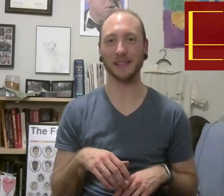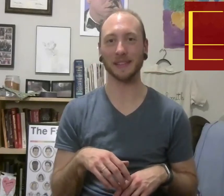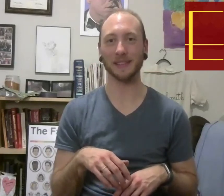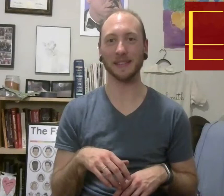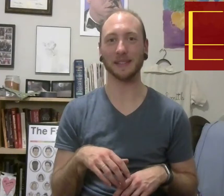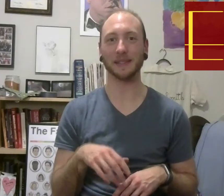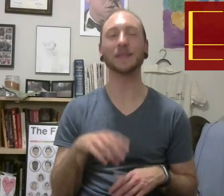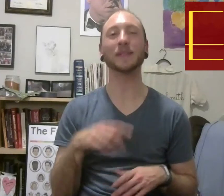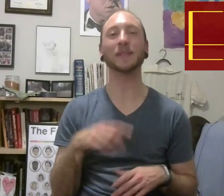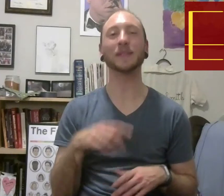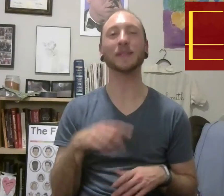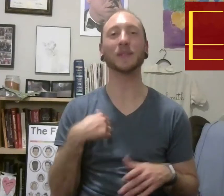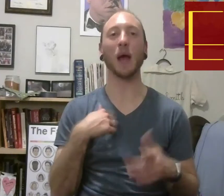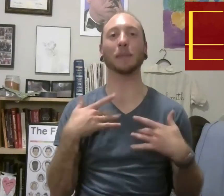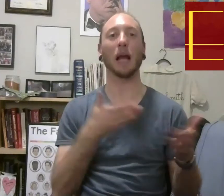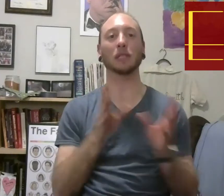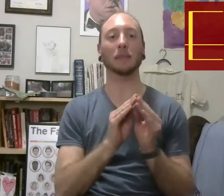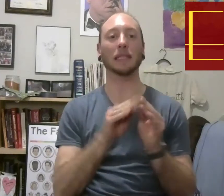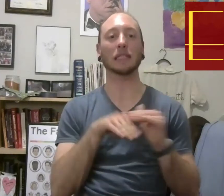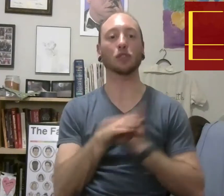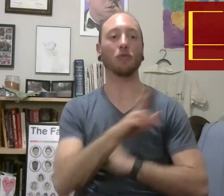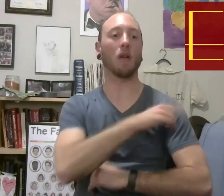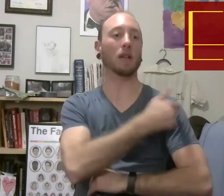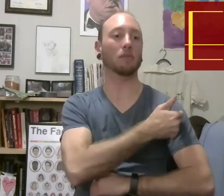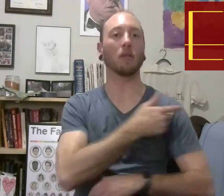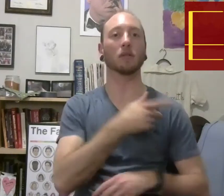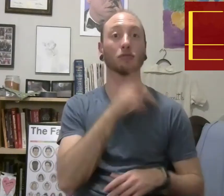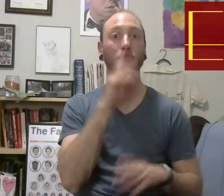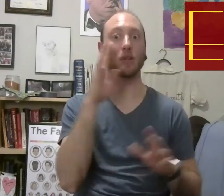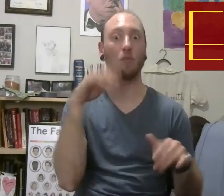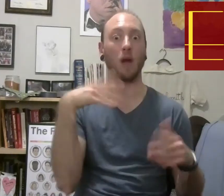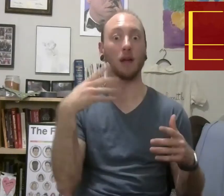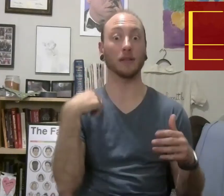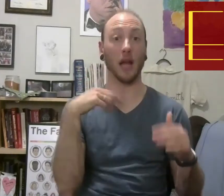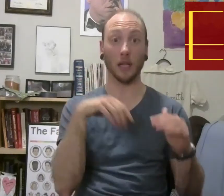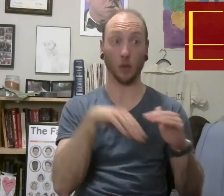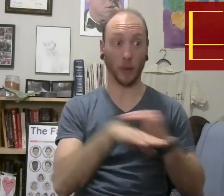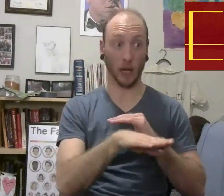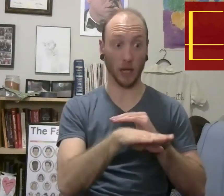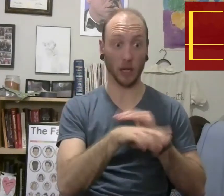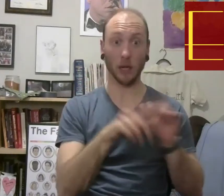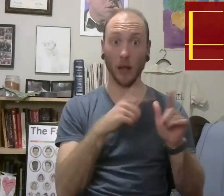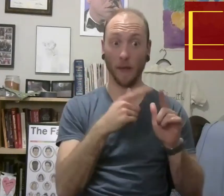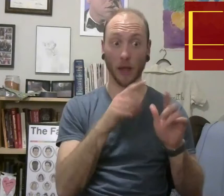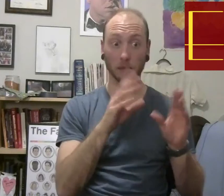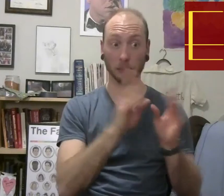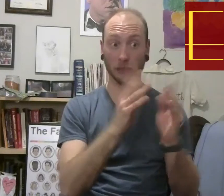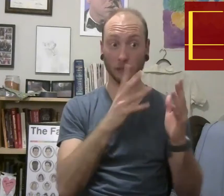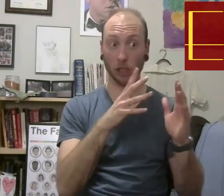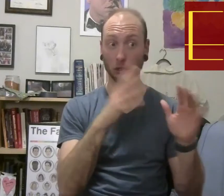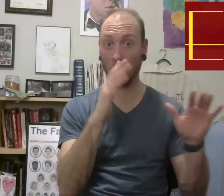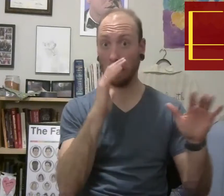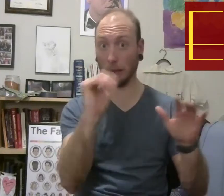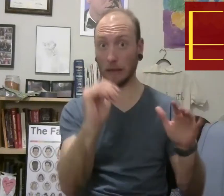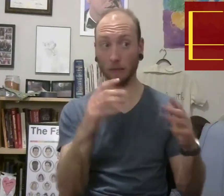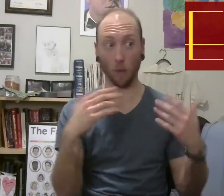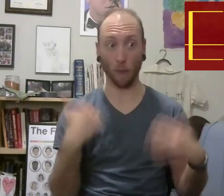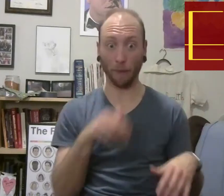and crazy thing to do. They let me in and they let me out at the end of the meeting, which is amazing. I've been sober